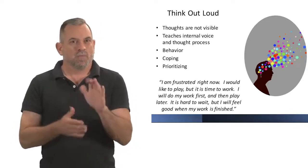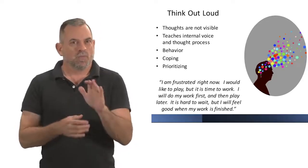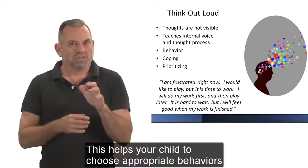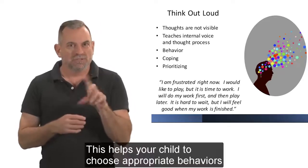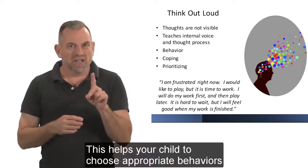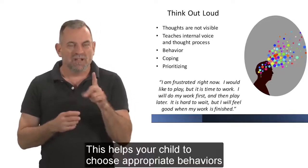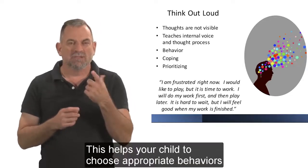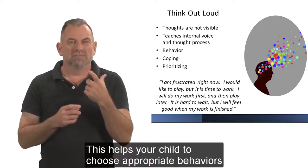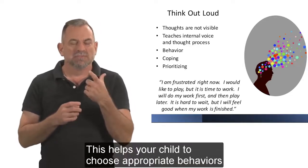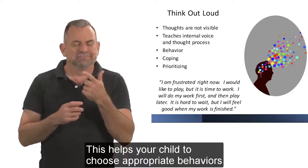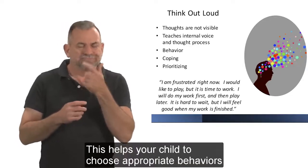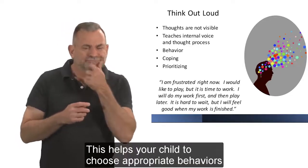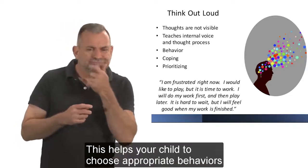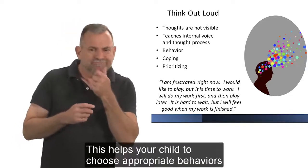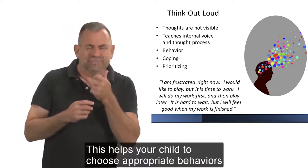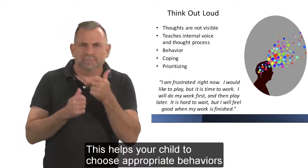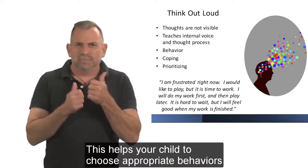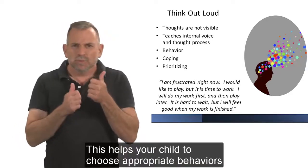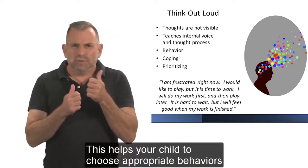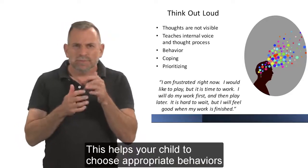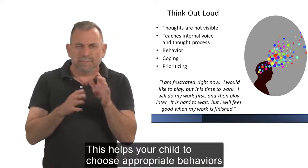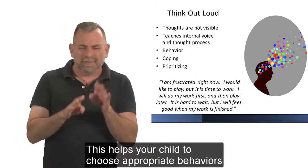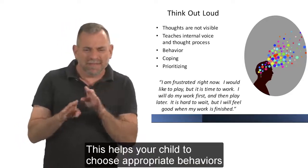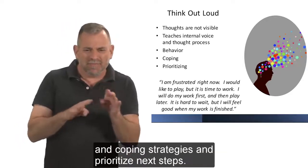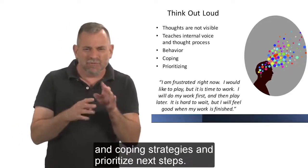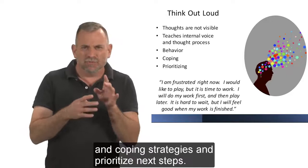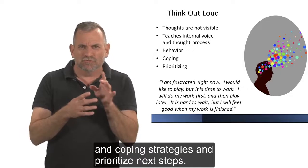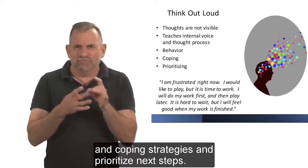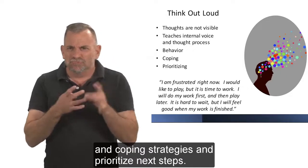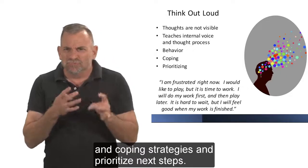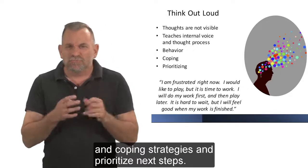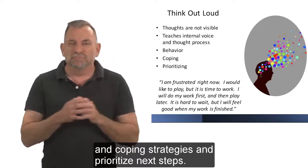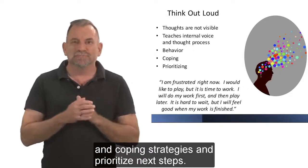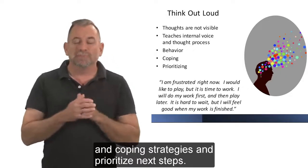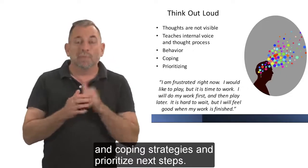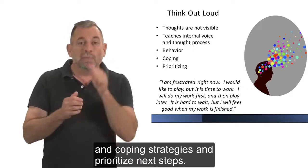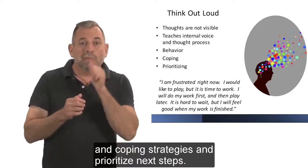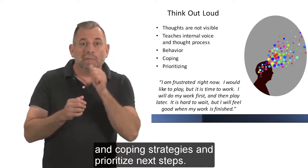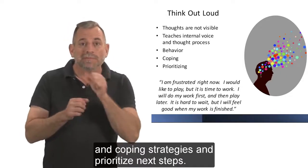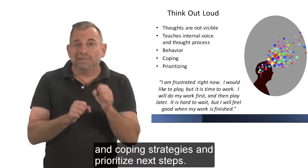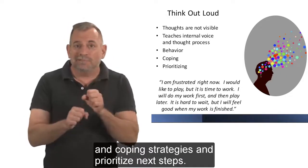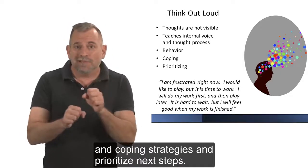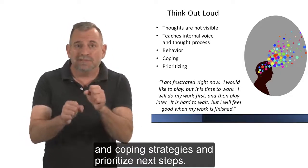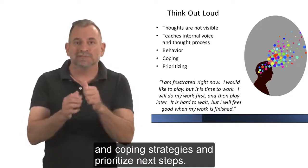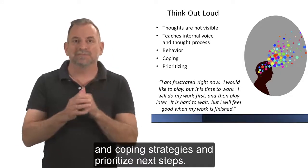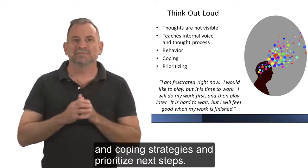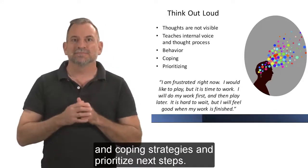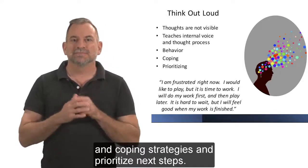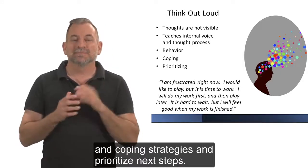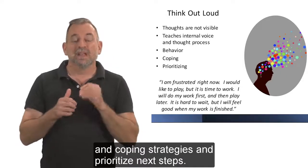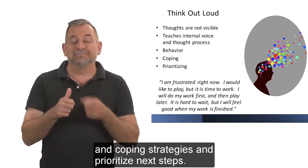This helps your child to choose appropriate behaviors and coping strategies and prioritize next steps.